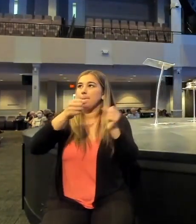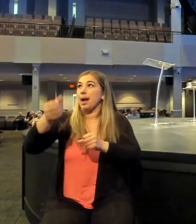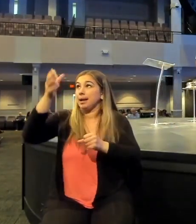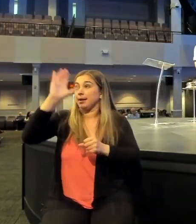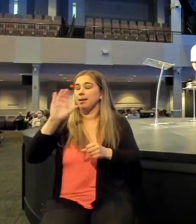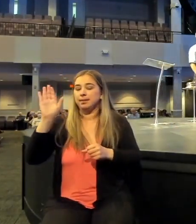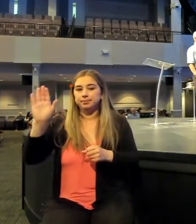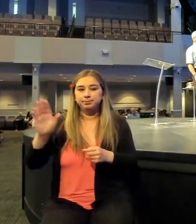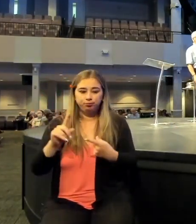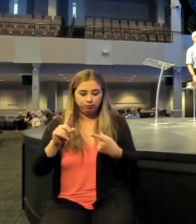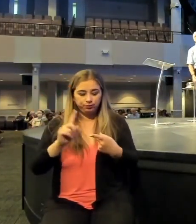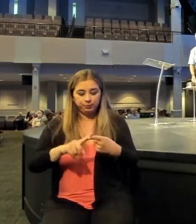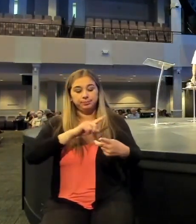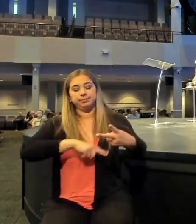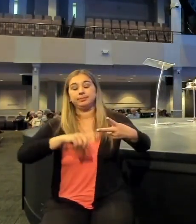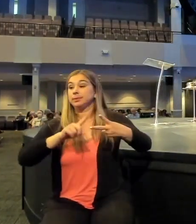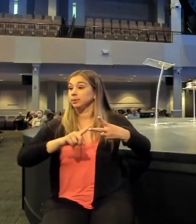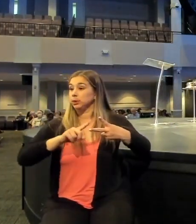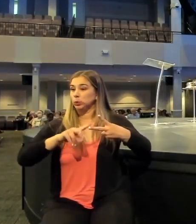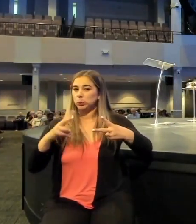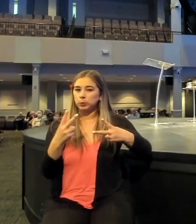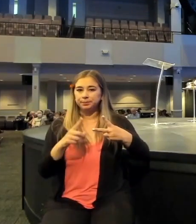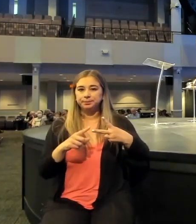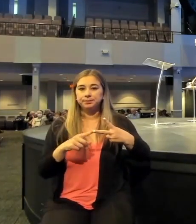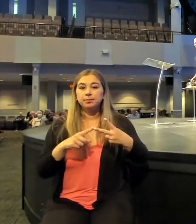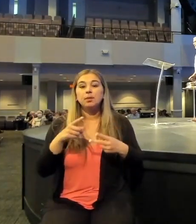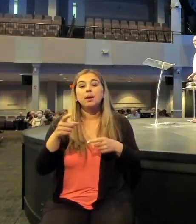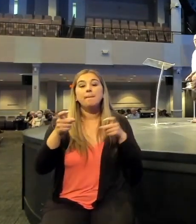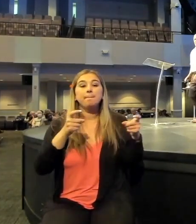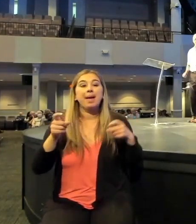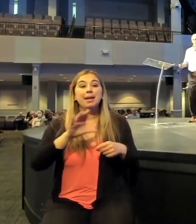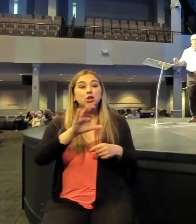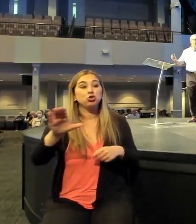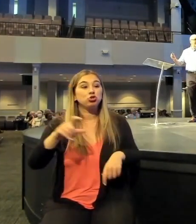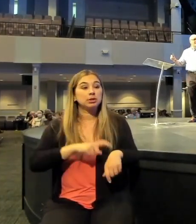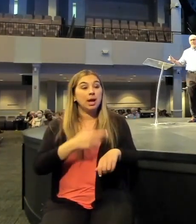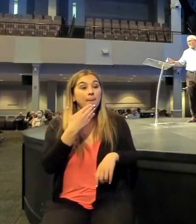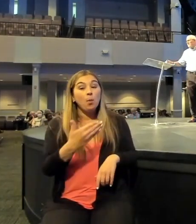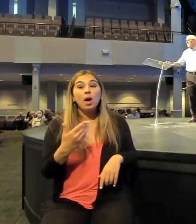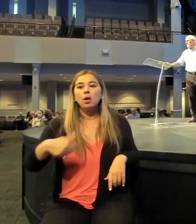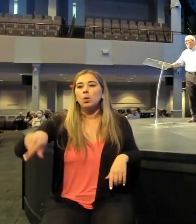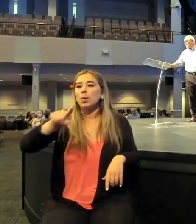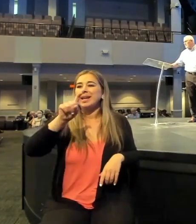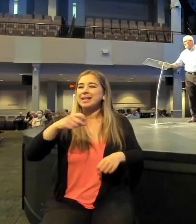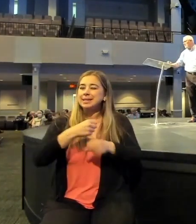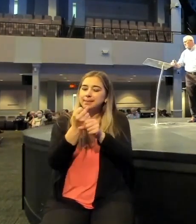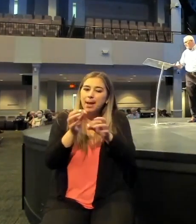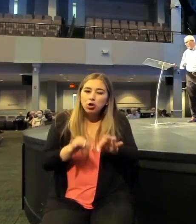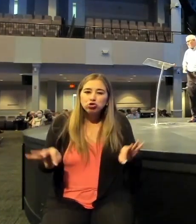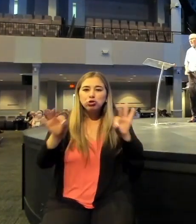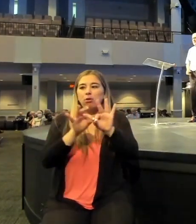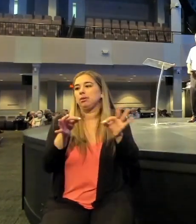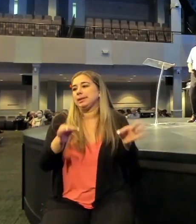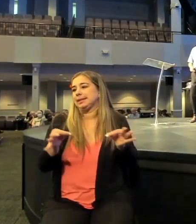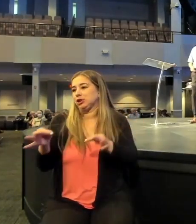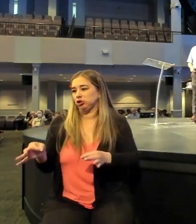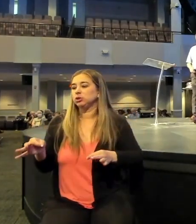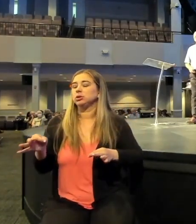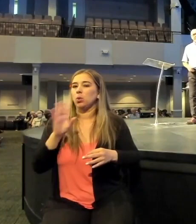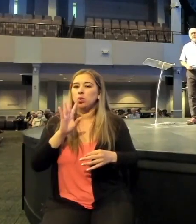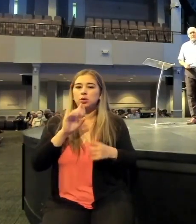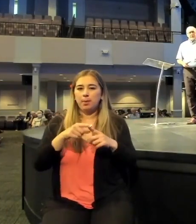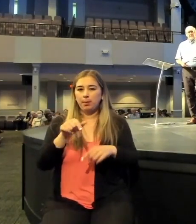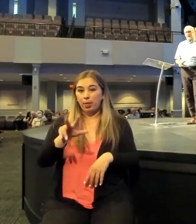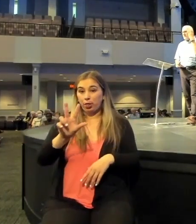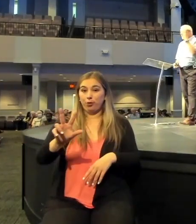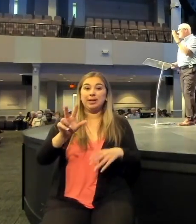God. Number 2, when it comes to managing your time well, you and I need to make some critical decisions. I'm going to talk to you about